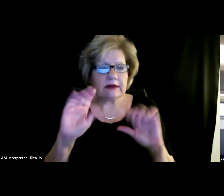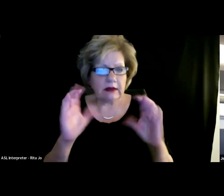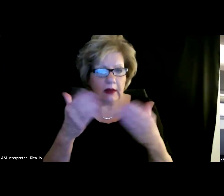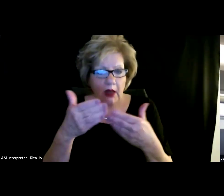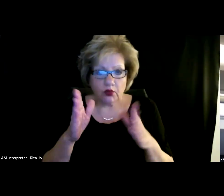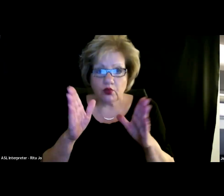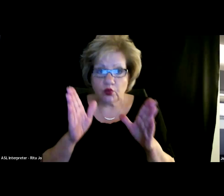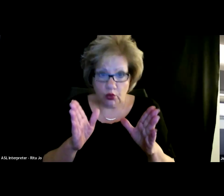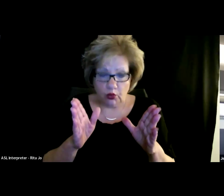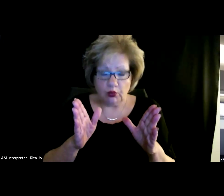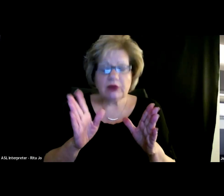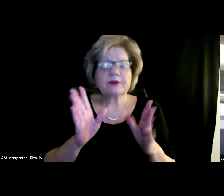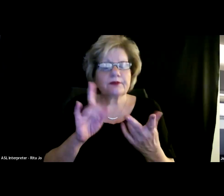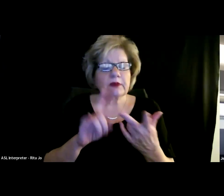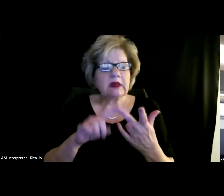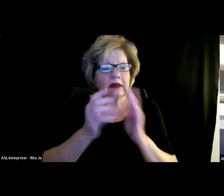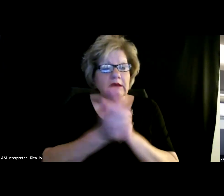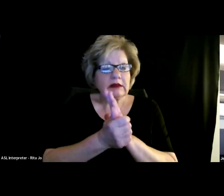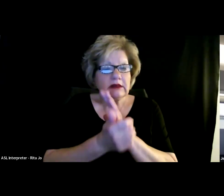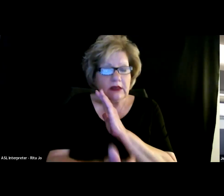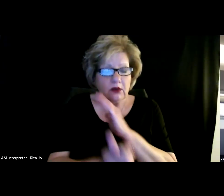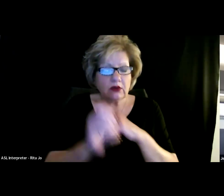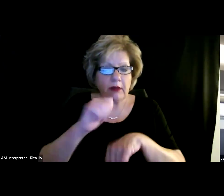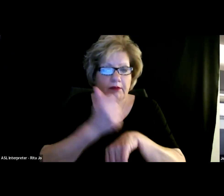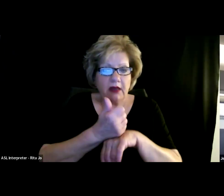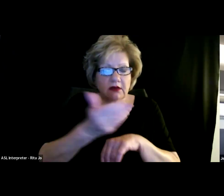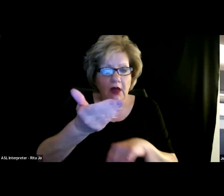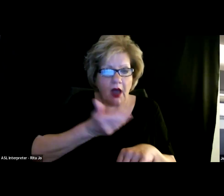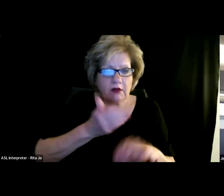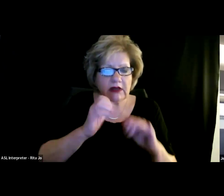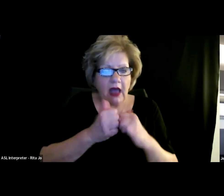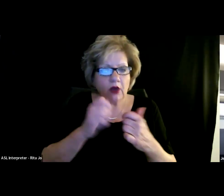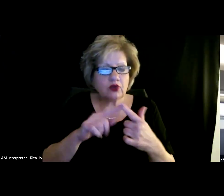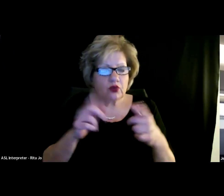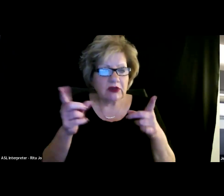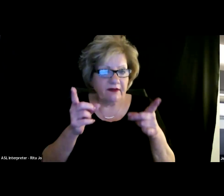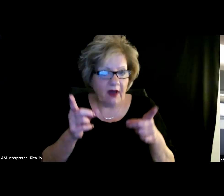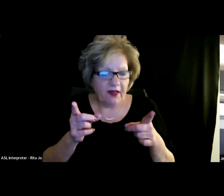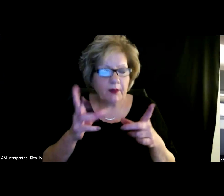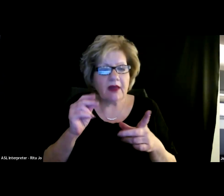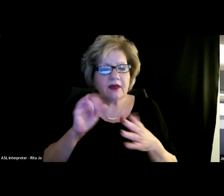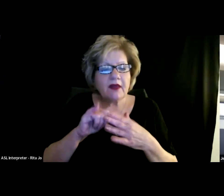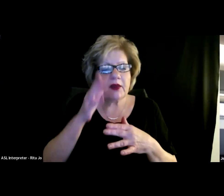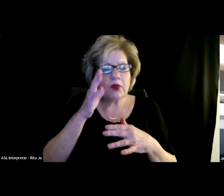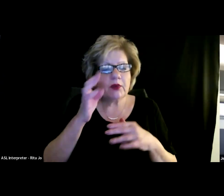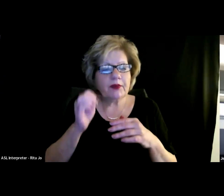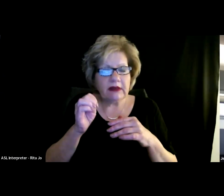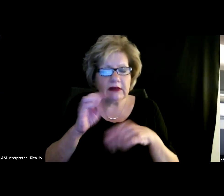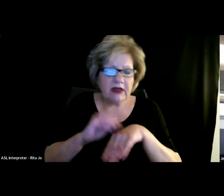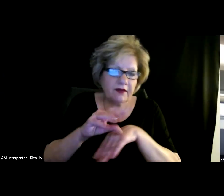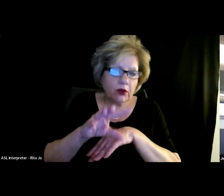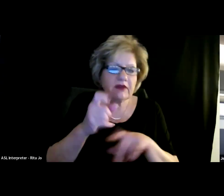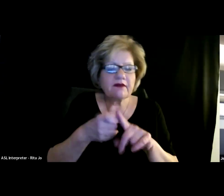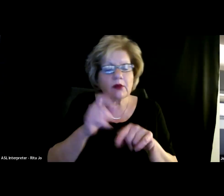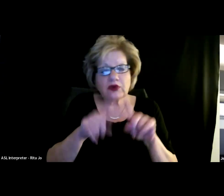about skills-based hiring and how we define skills, and that sometimes those skills are influenced from a diversity